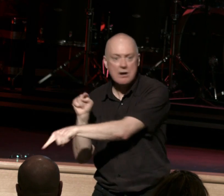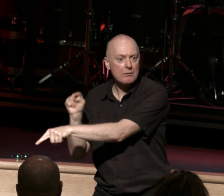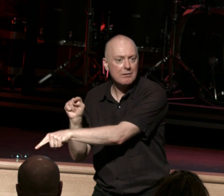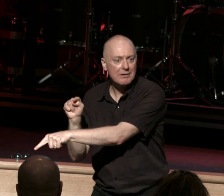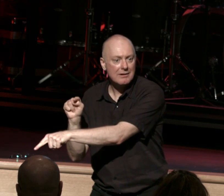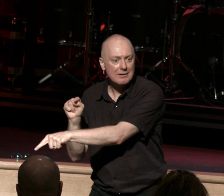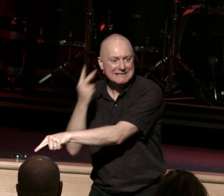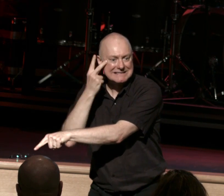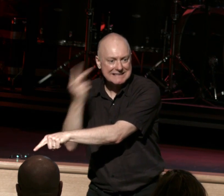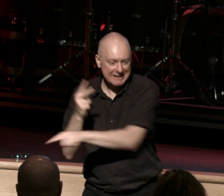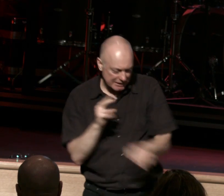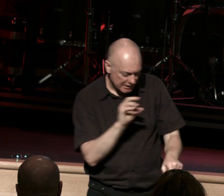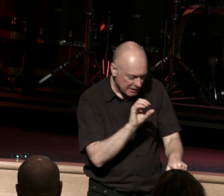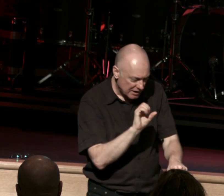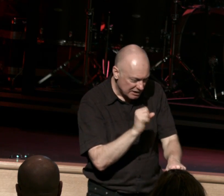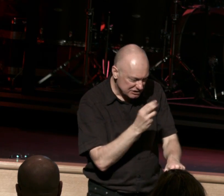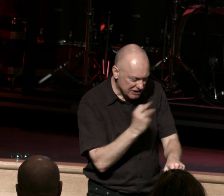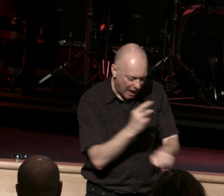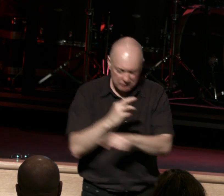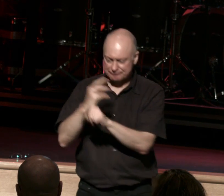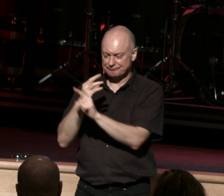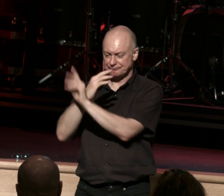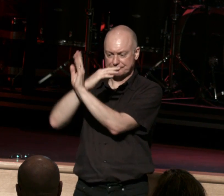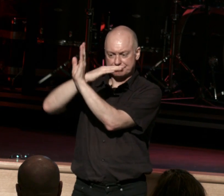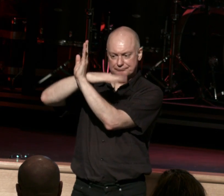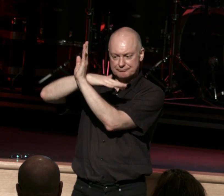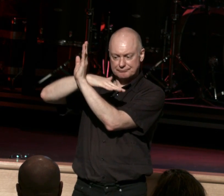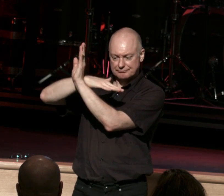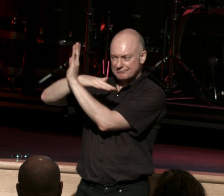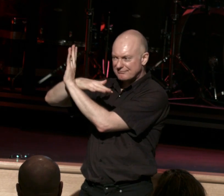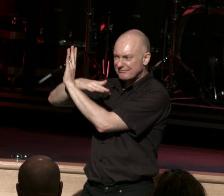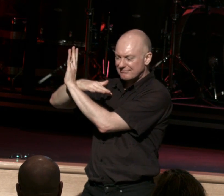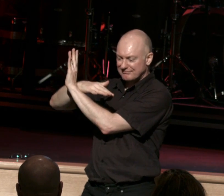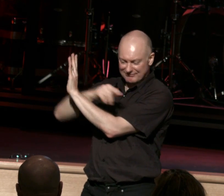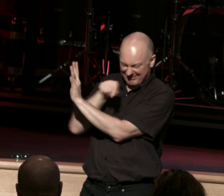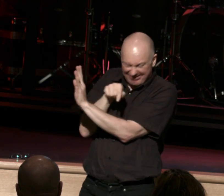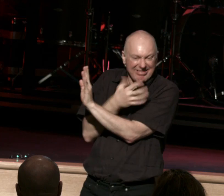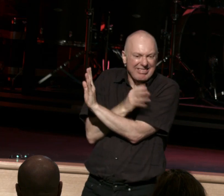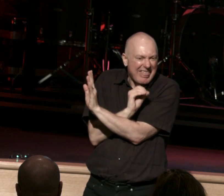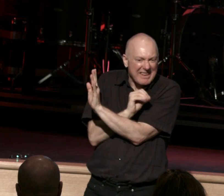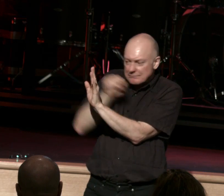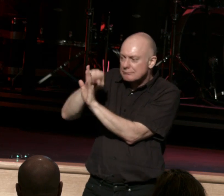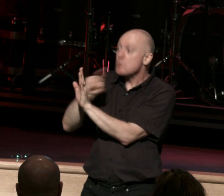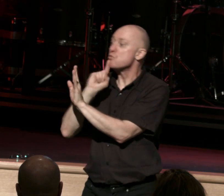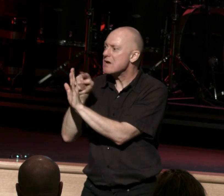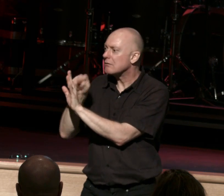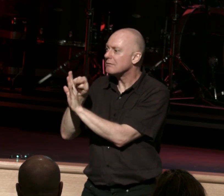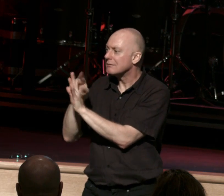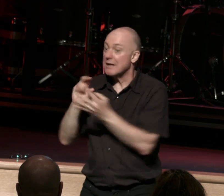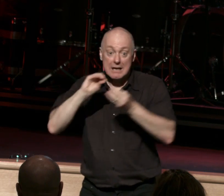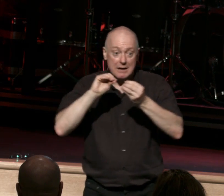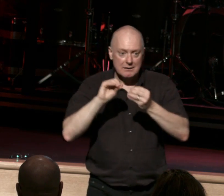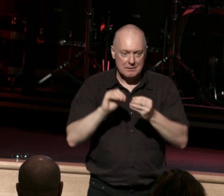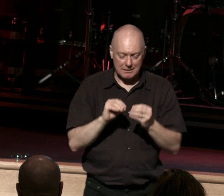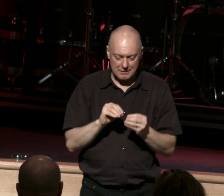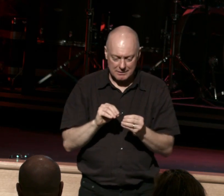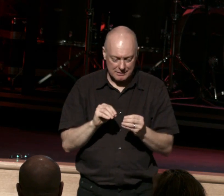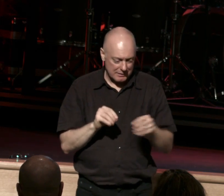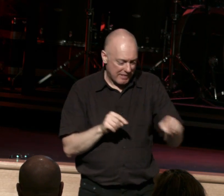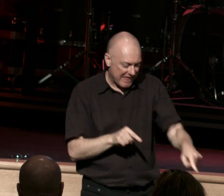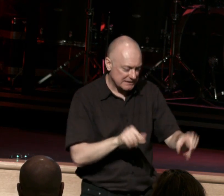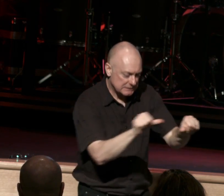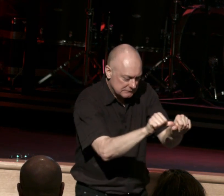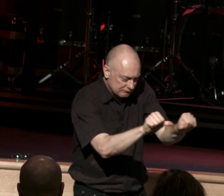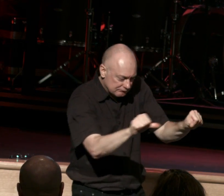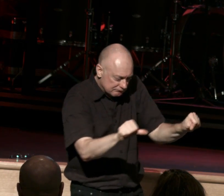The contrast in verse 1 of the shadow as it compares with the true form of the good things that were to come. So one